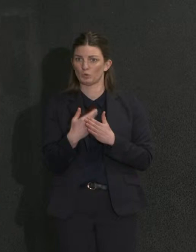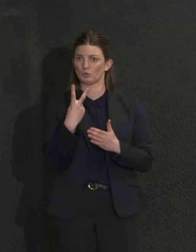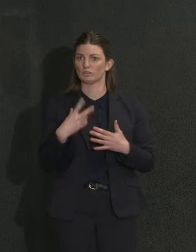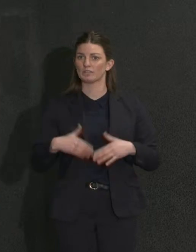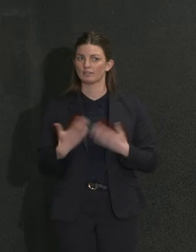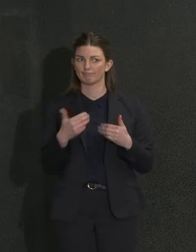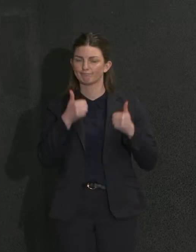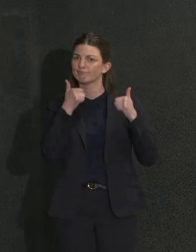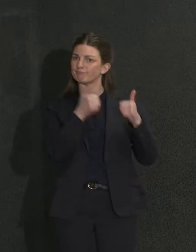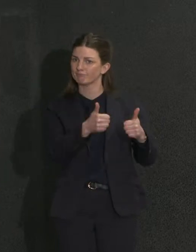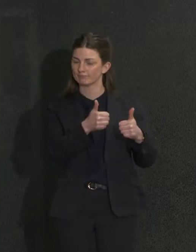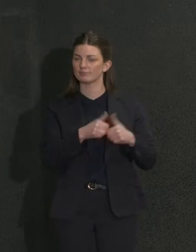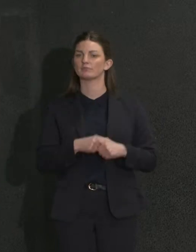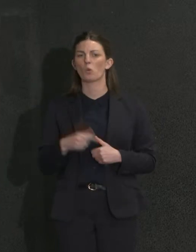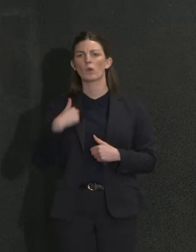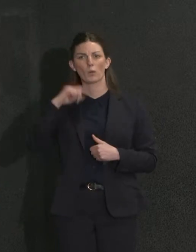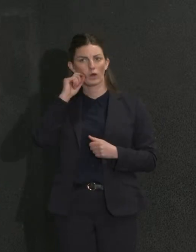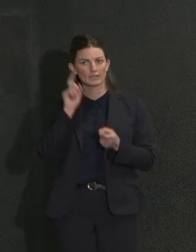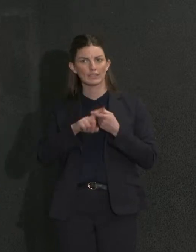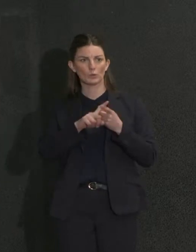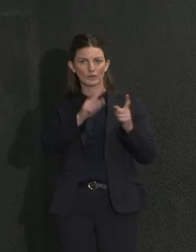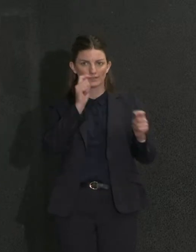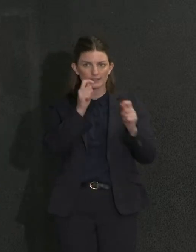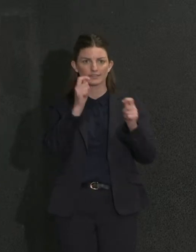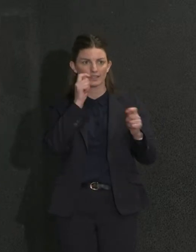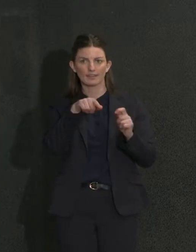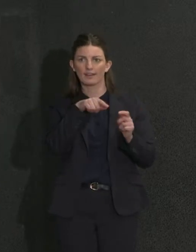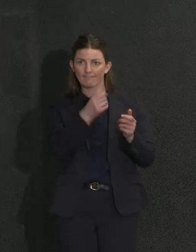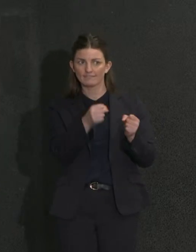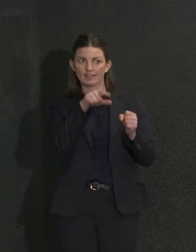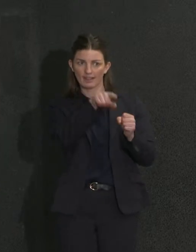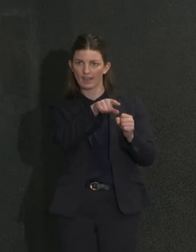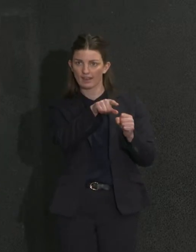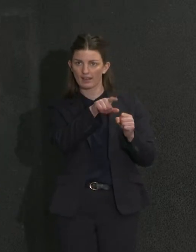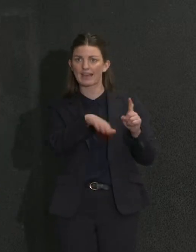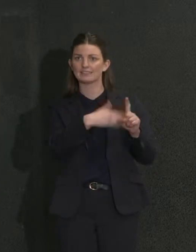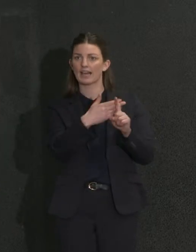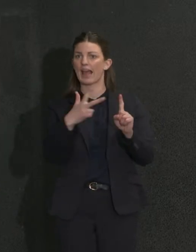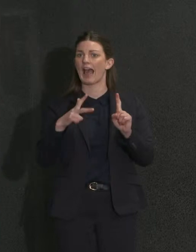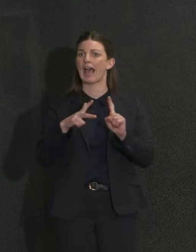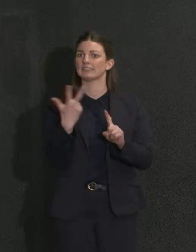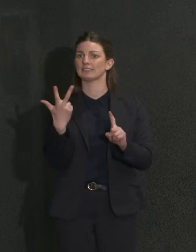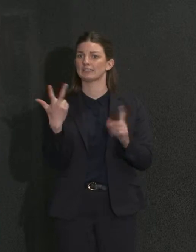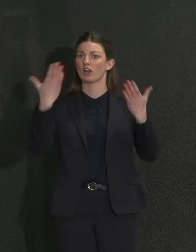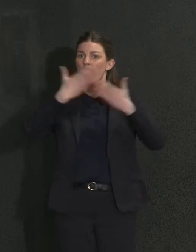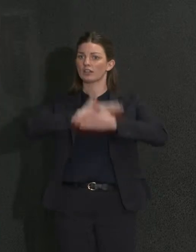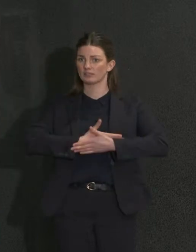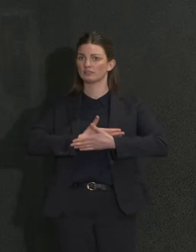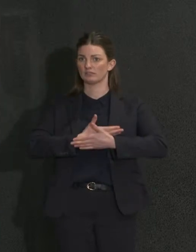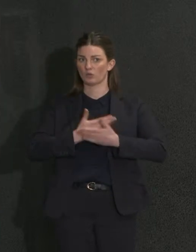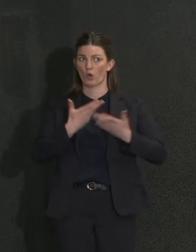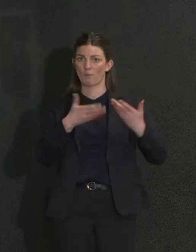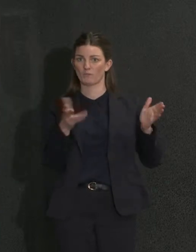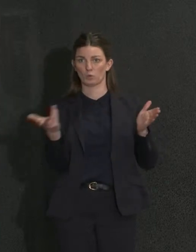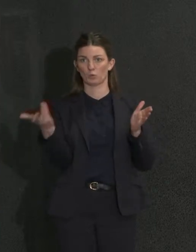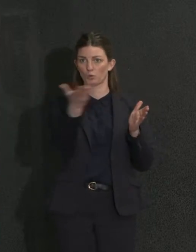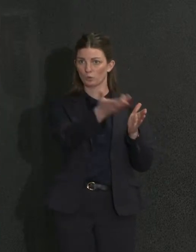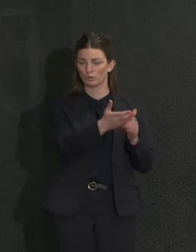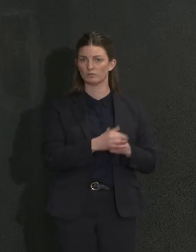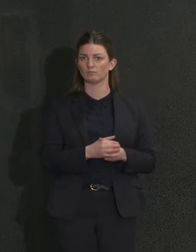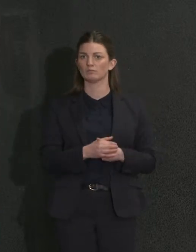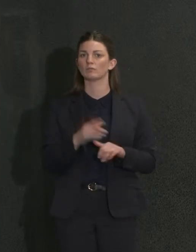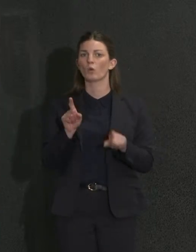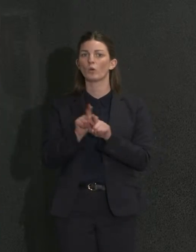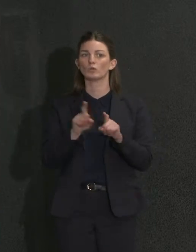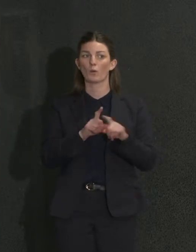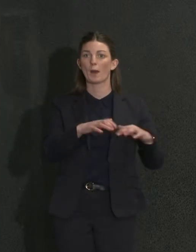will continue testing at the testing centre there will continue today till at least 8 p.m. Can I also stress that the pop-up vaccination hub